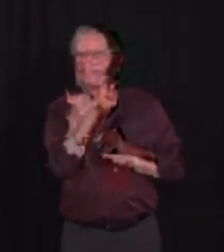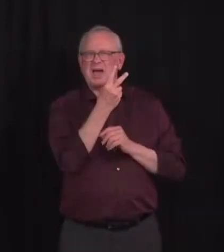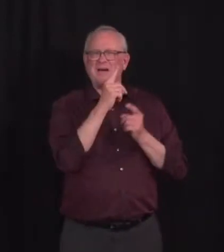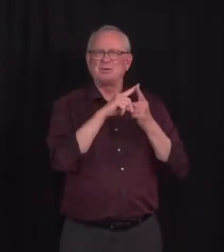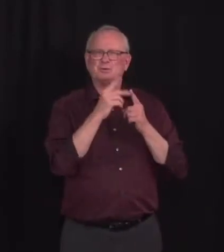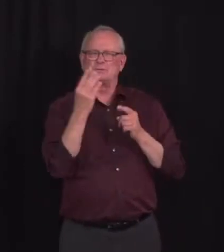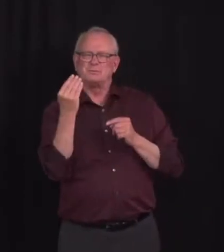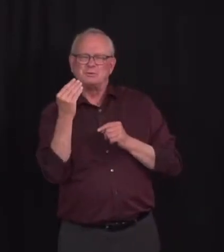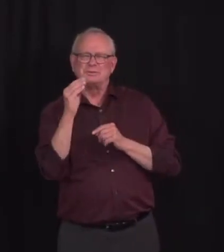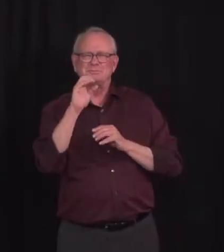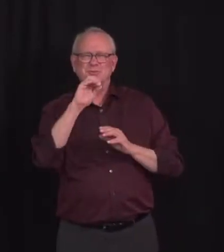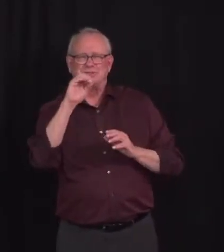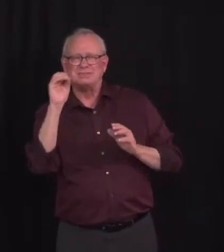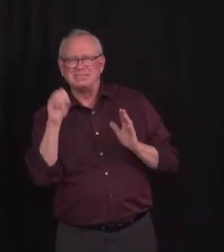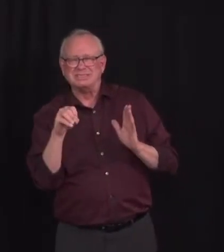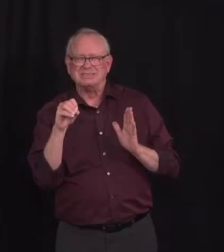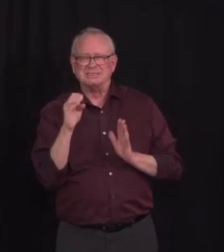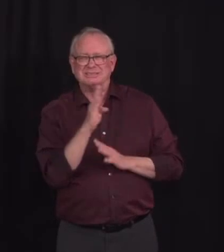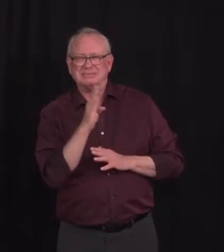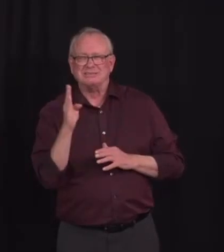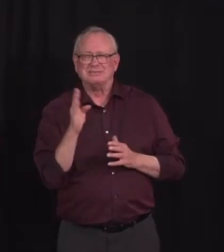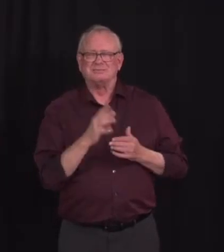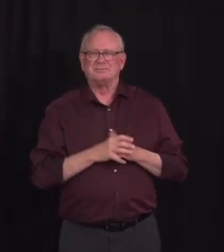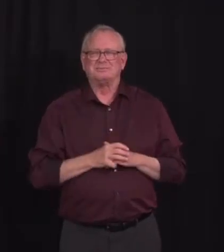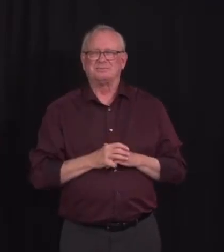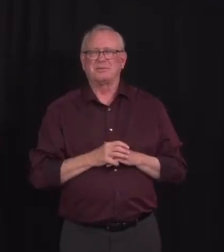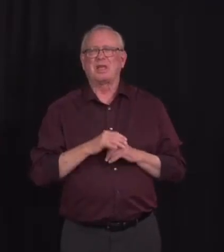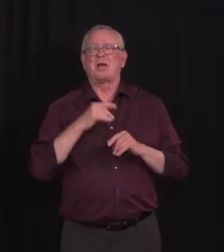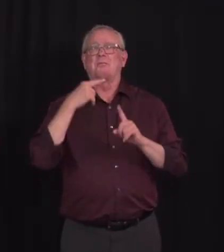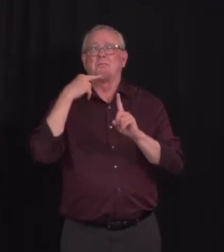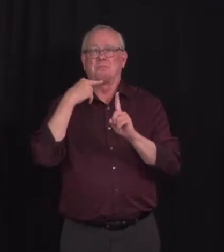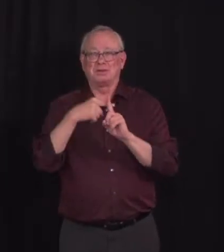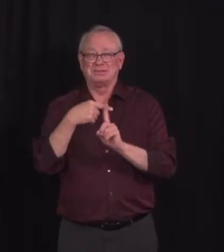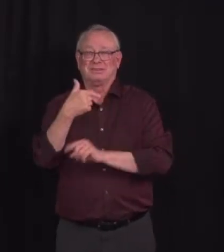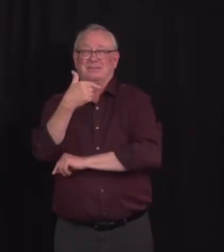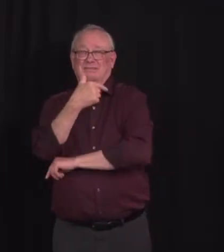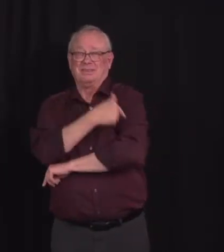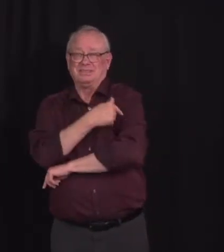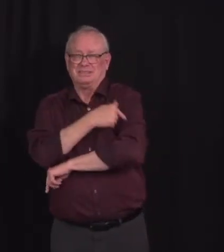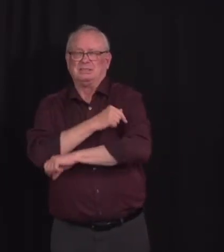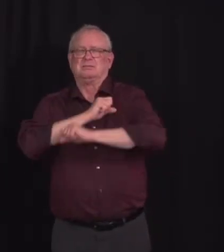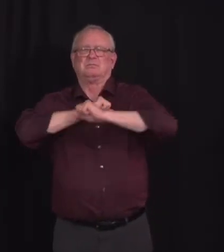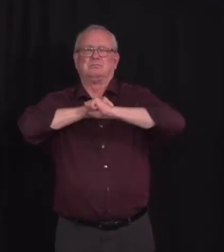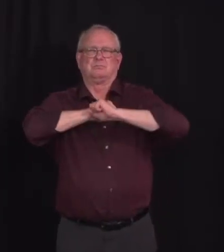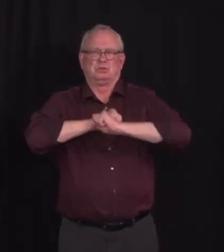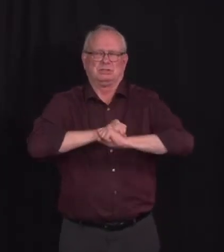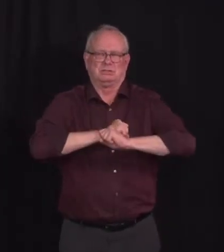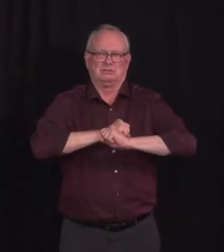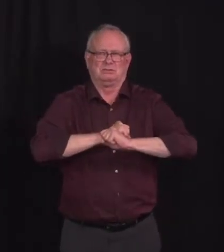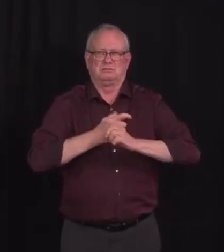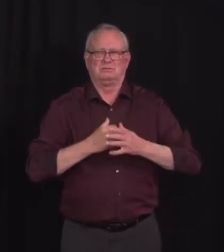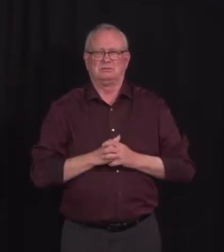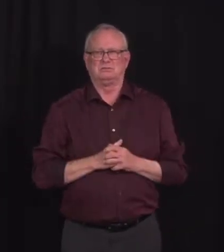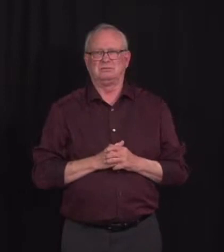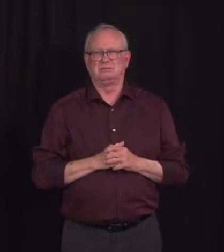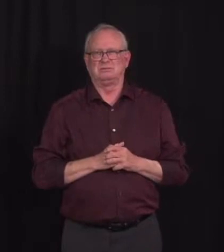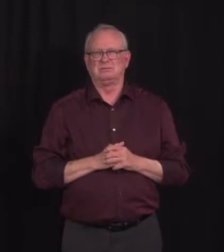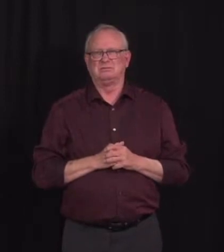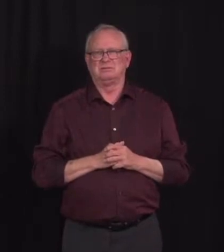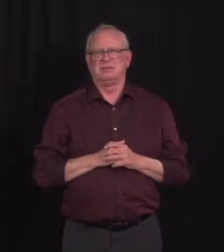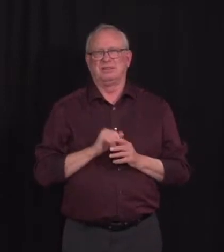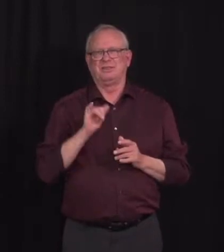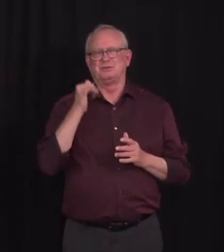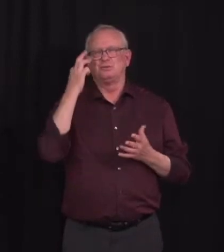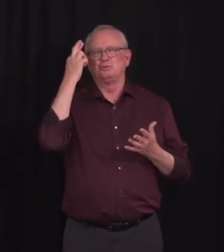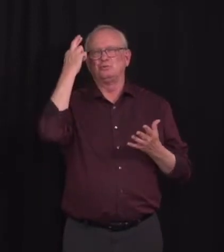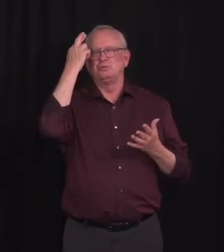the vaccine protection that we're seeing in the population. And that's the number that we've used to calculate that